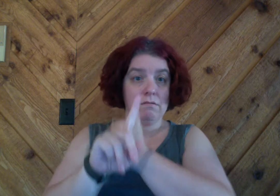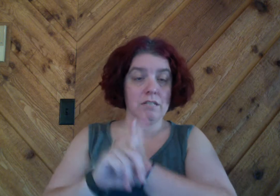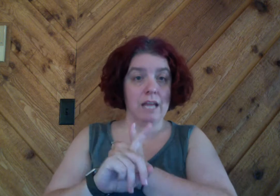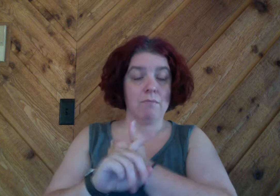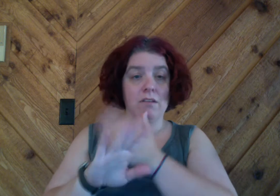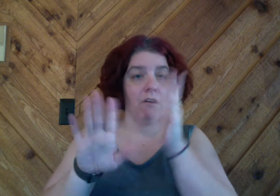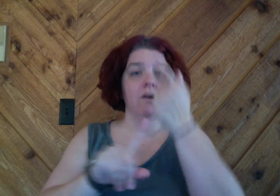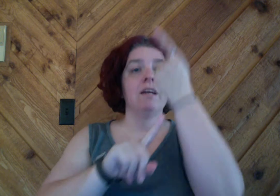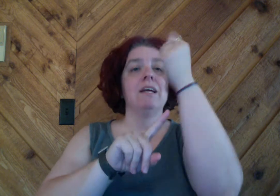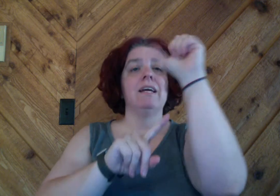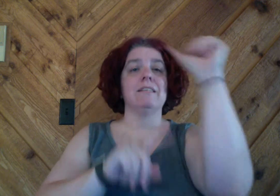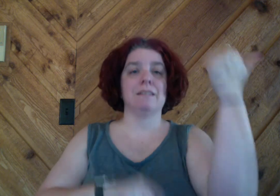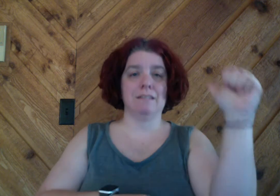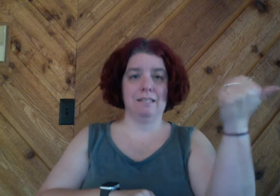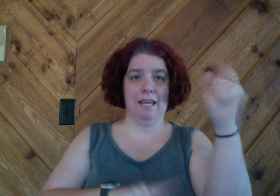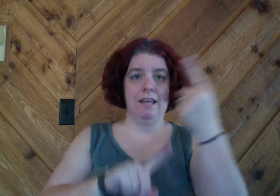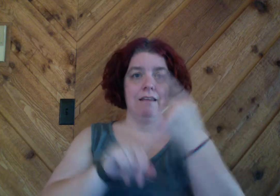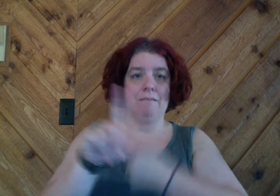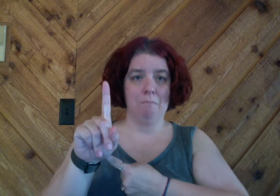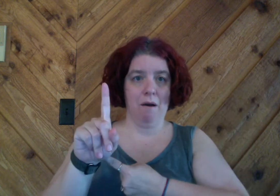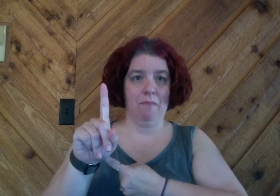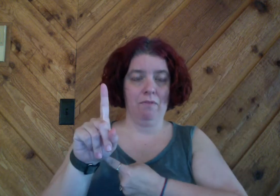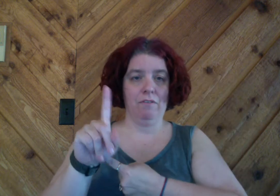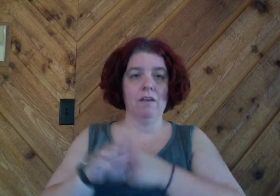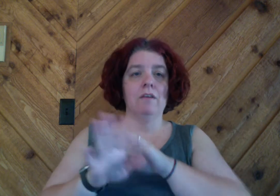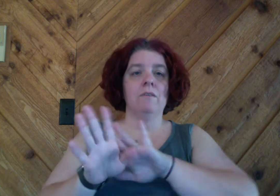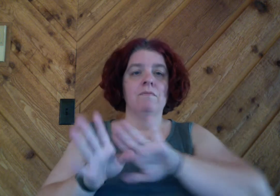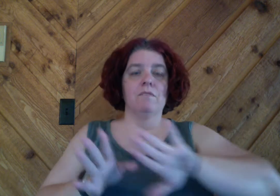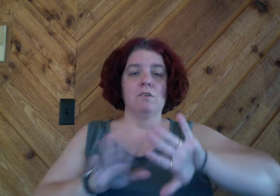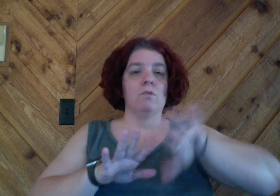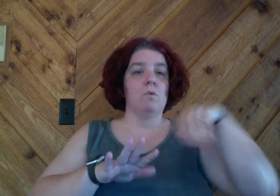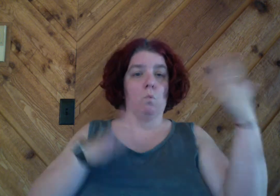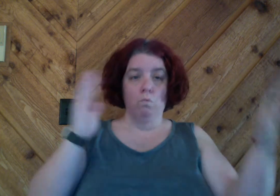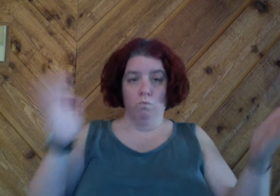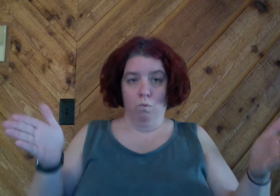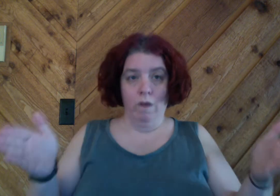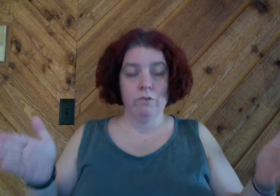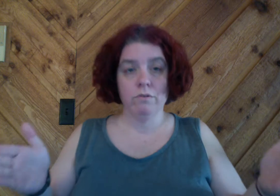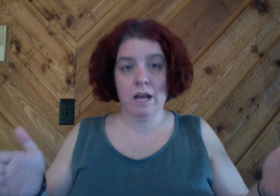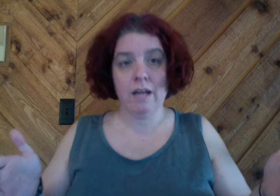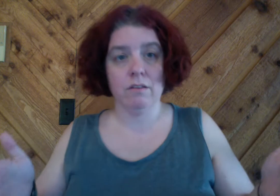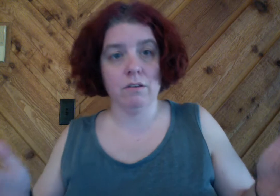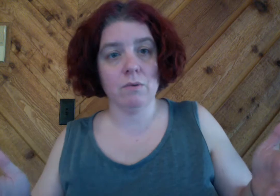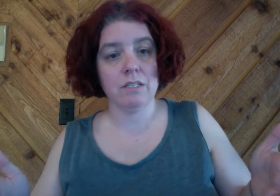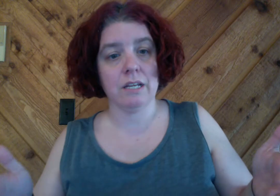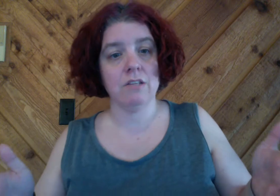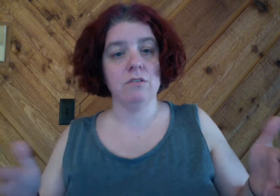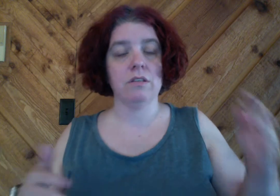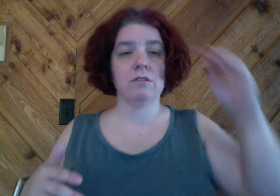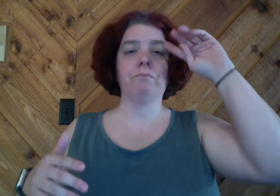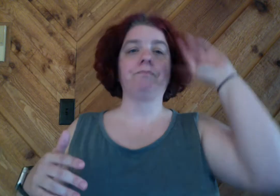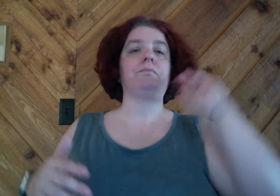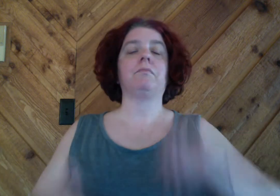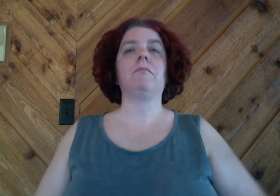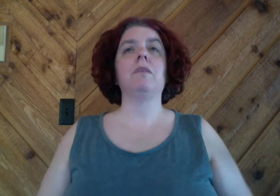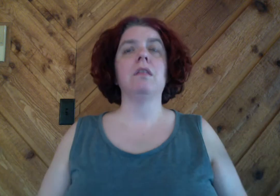10 months. No, it's 10 months. So 1 through 9 are the only ones that can do this. The last